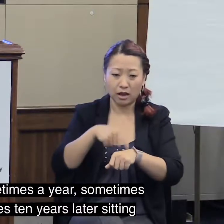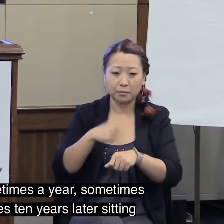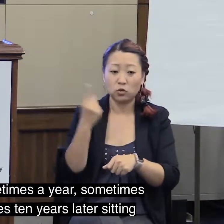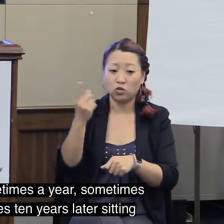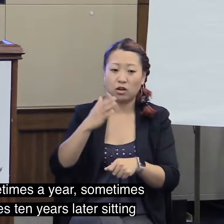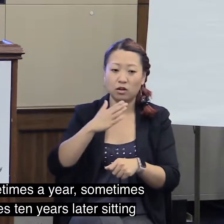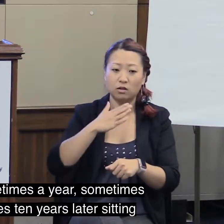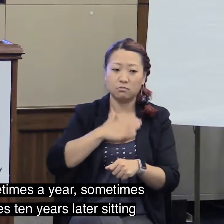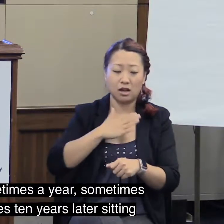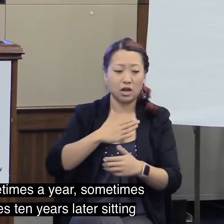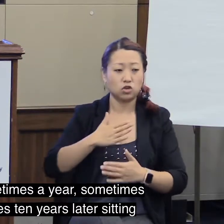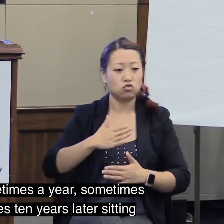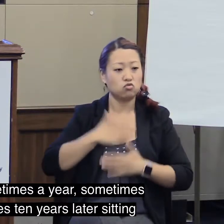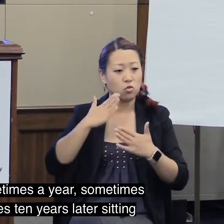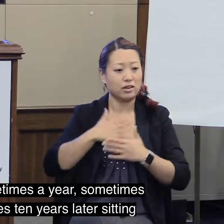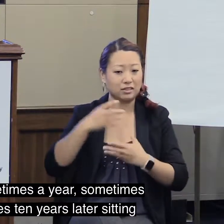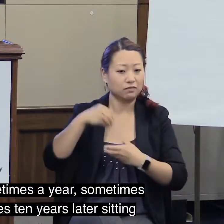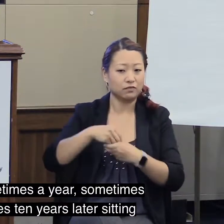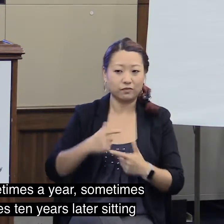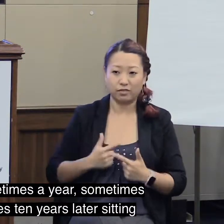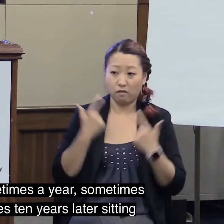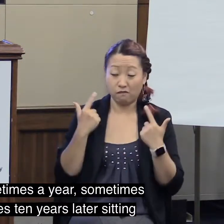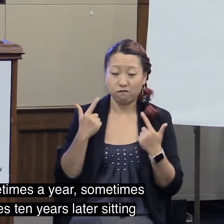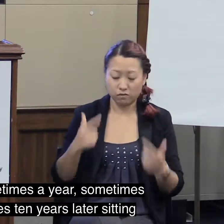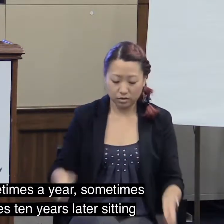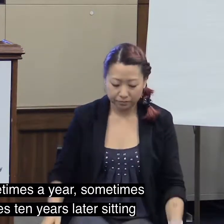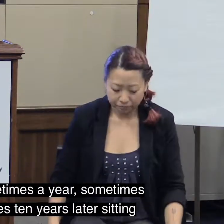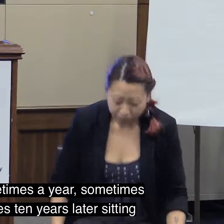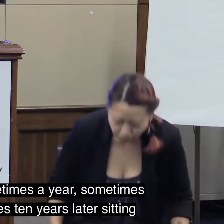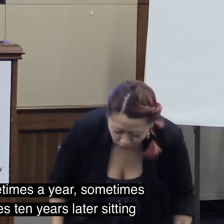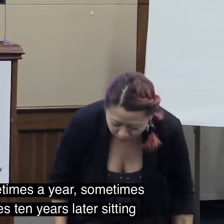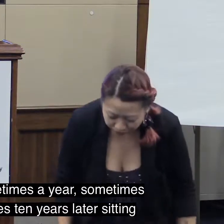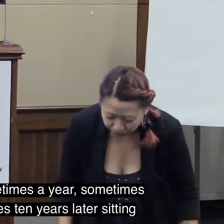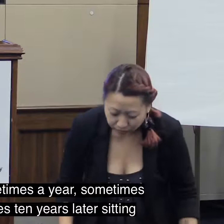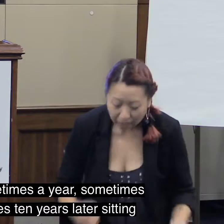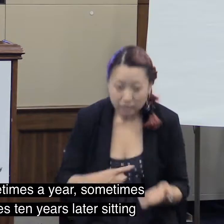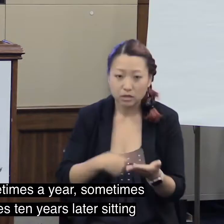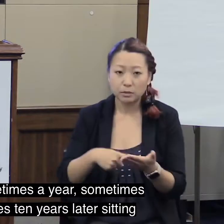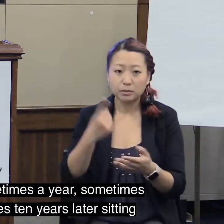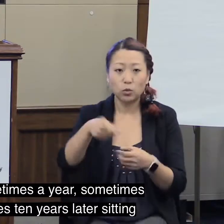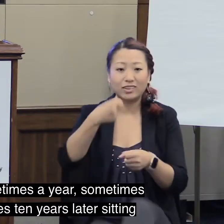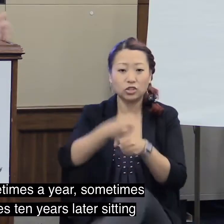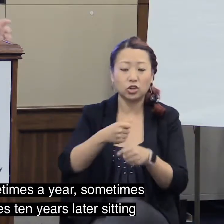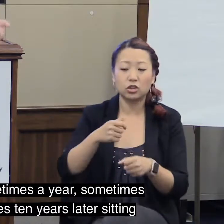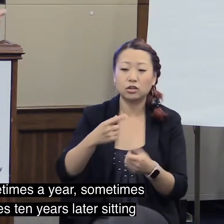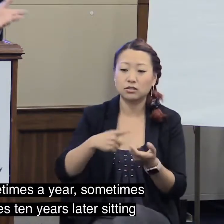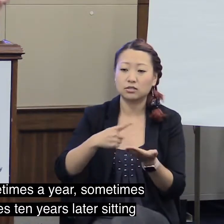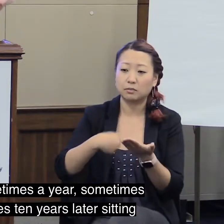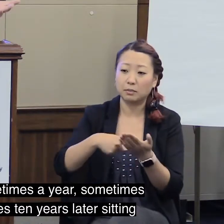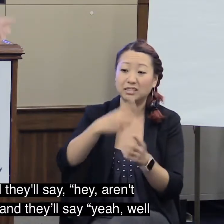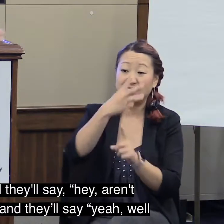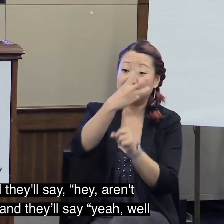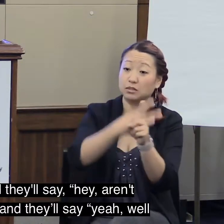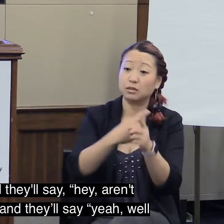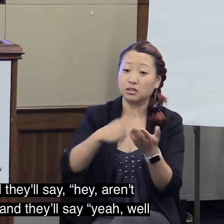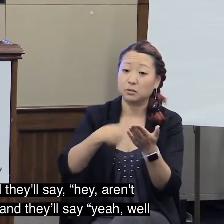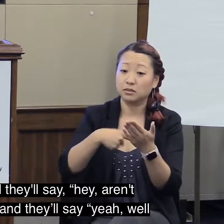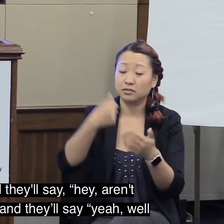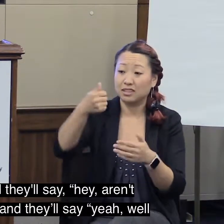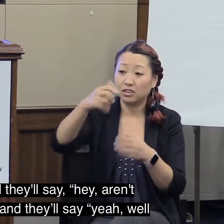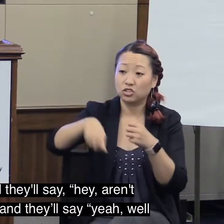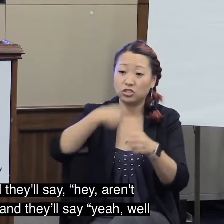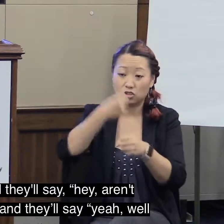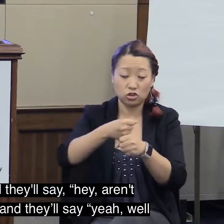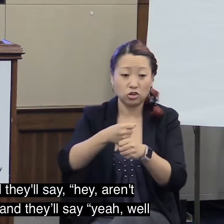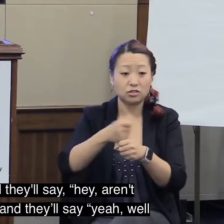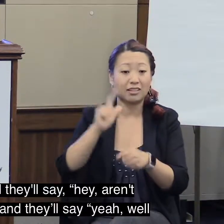of life to end up sometimes a year, sometimes 6 months, sometimes 10 years later sitting next to someone